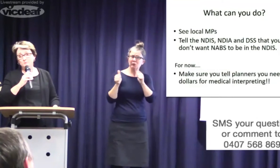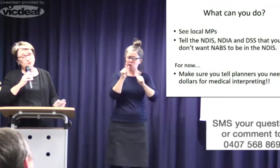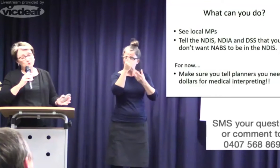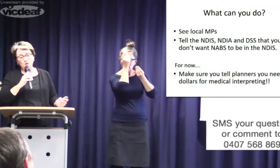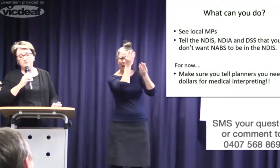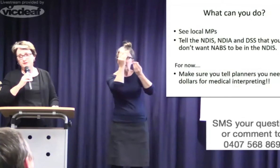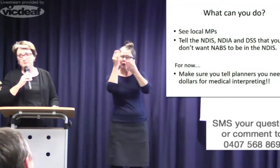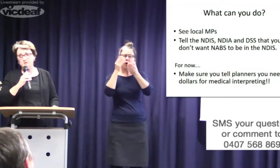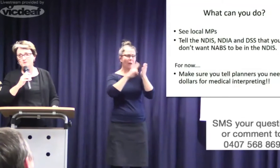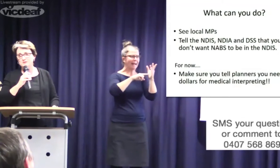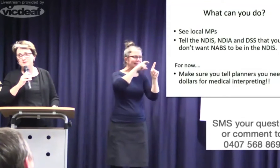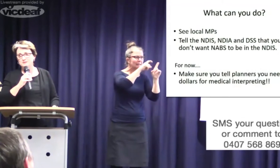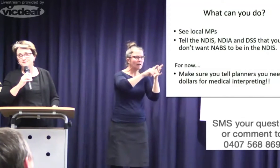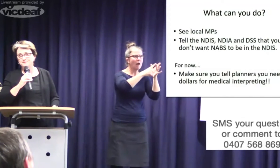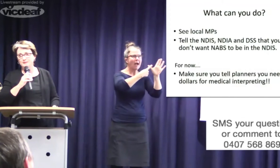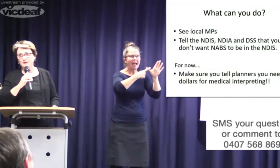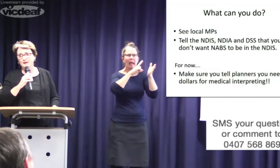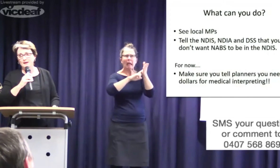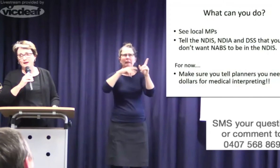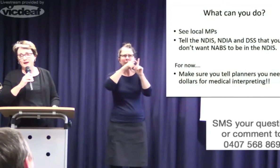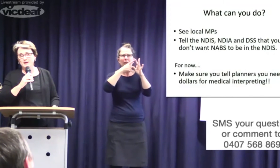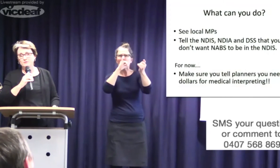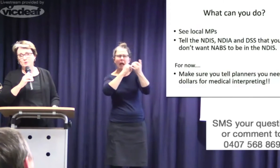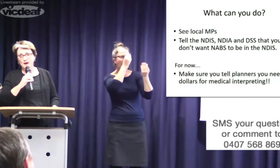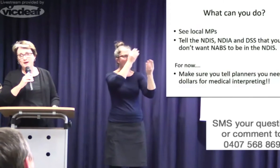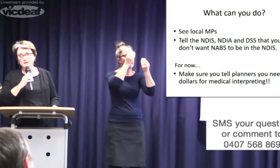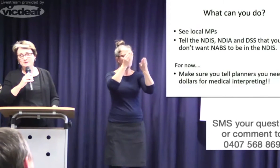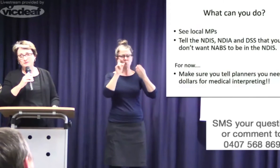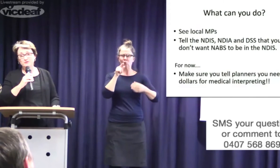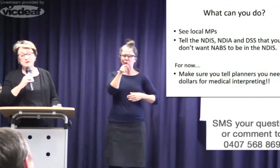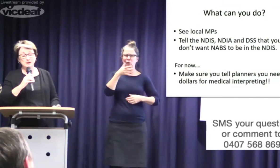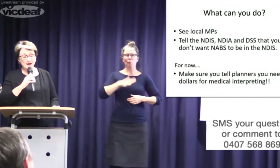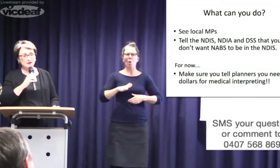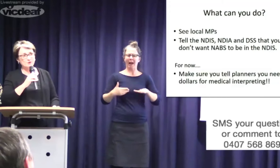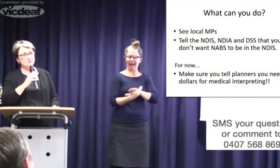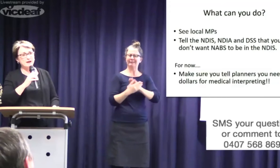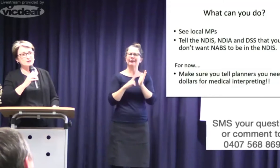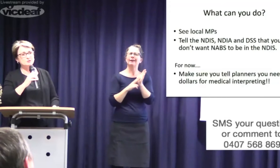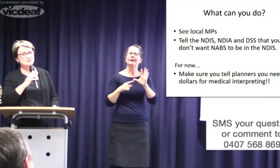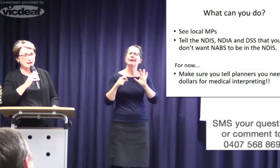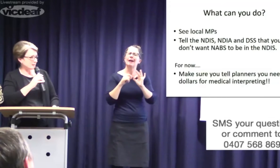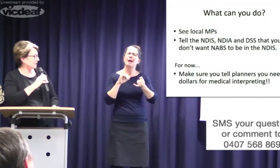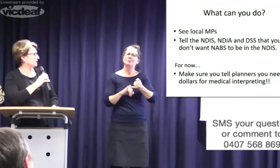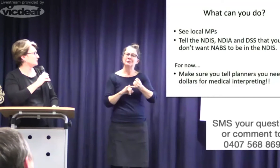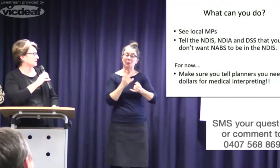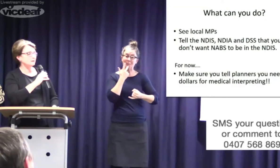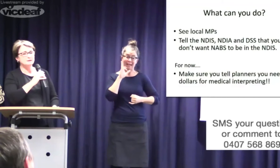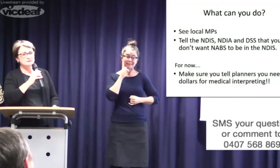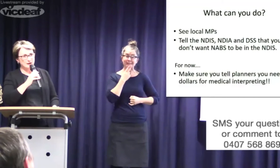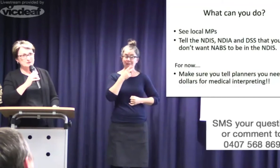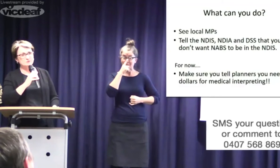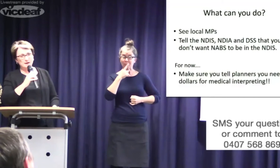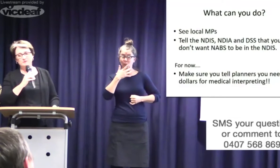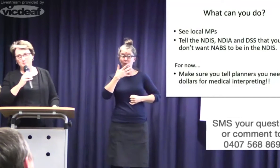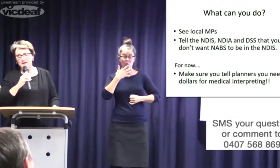them that what you want for NABS services. And if deaf people are going for packages, they need